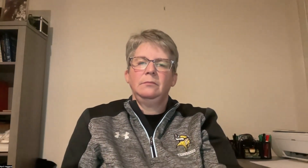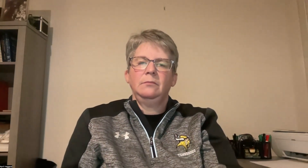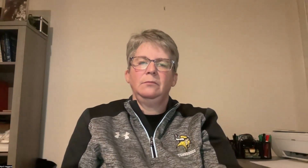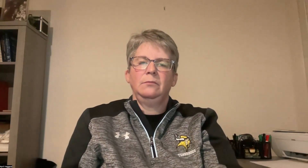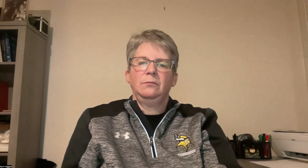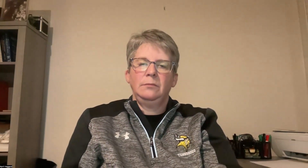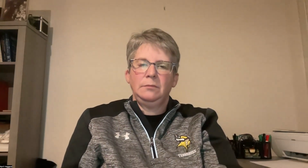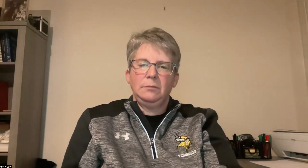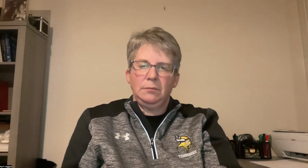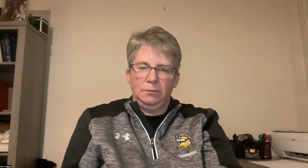and open